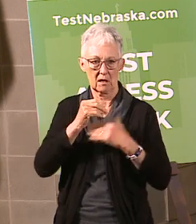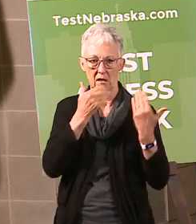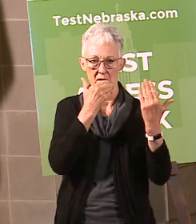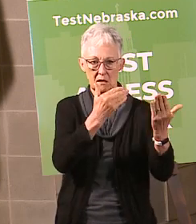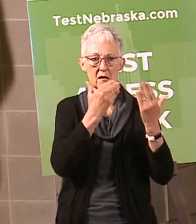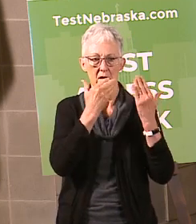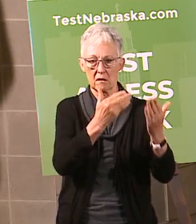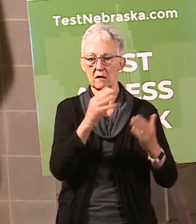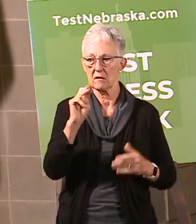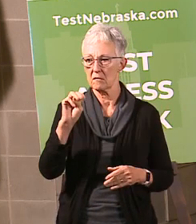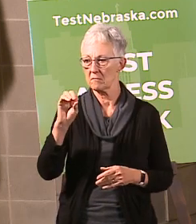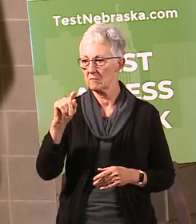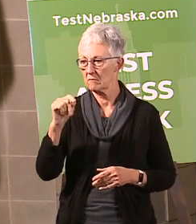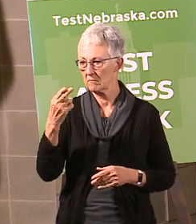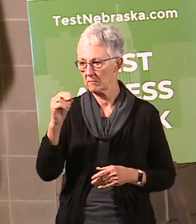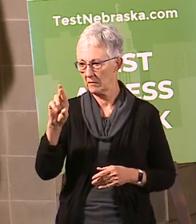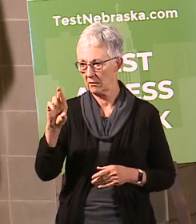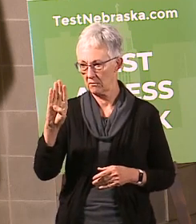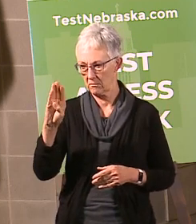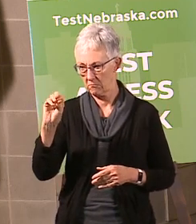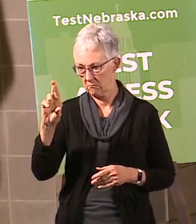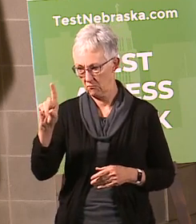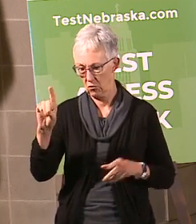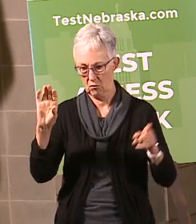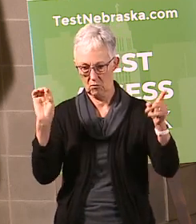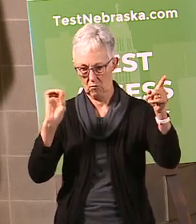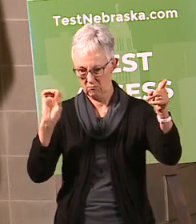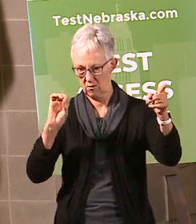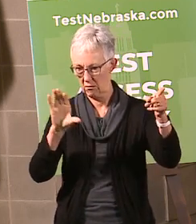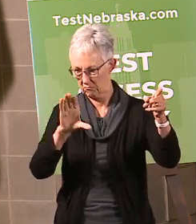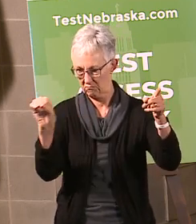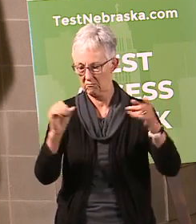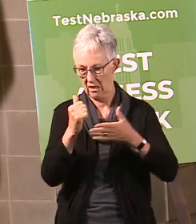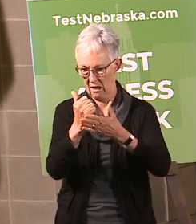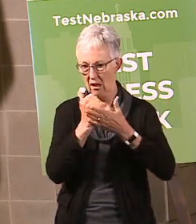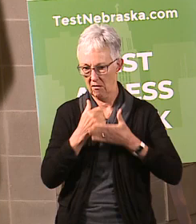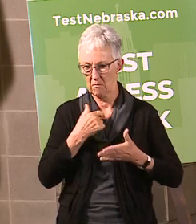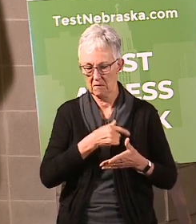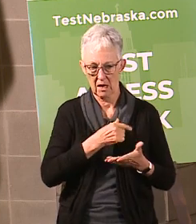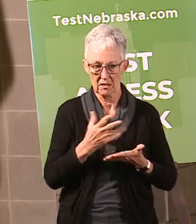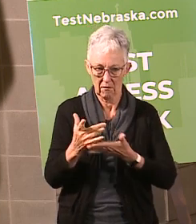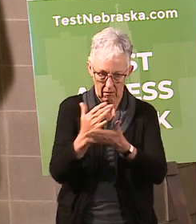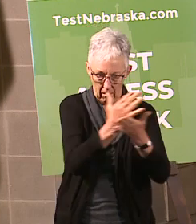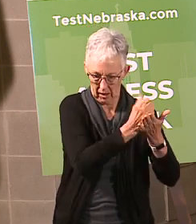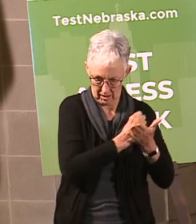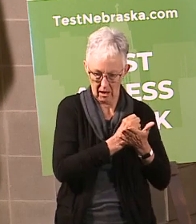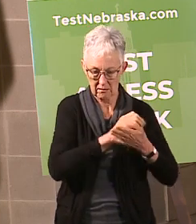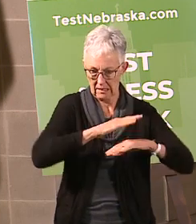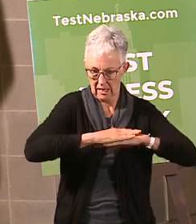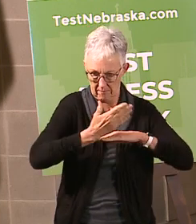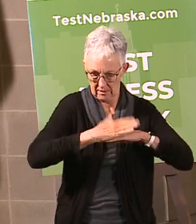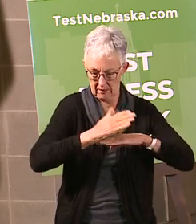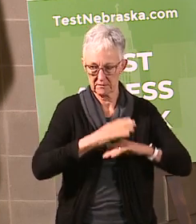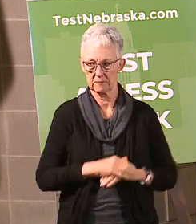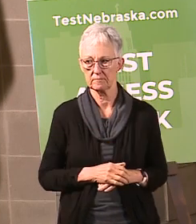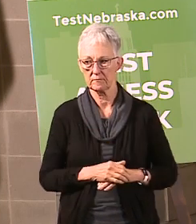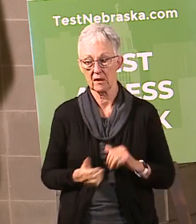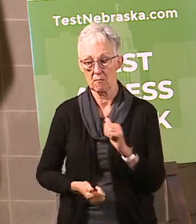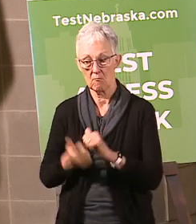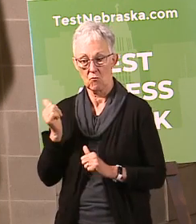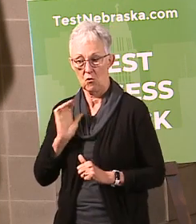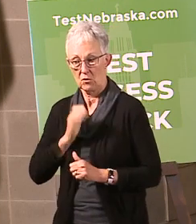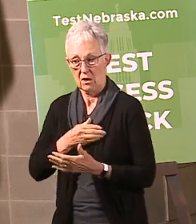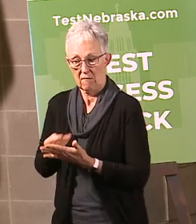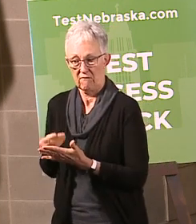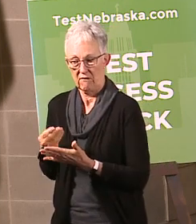in conjunction with us for that. Since then, the majority of our funds, about $250,000, have gone to provide